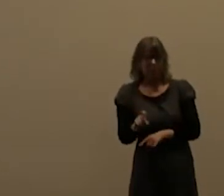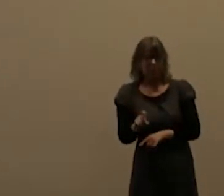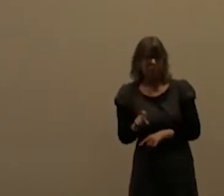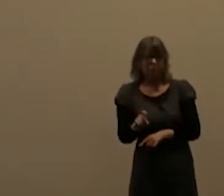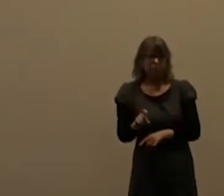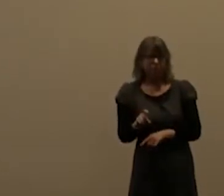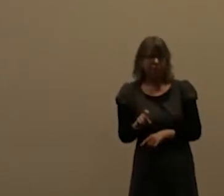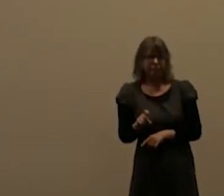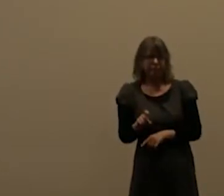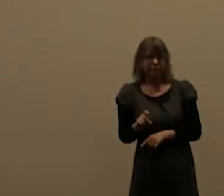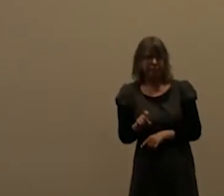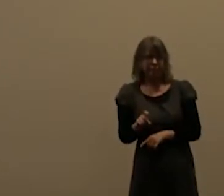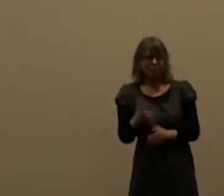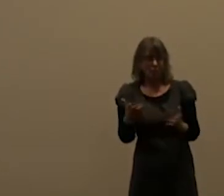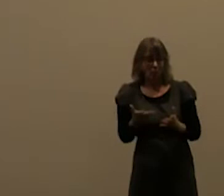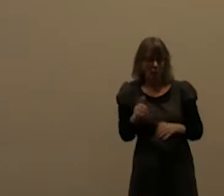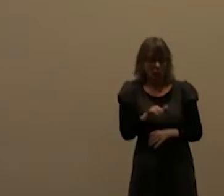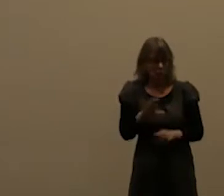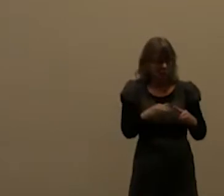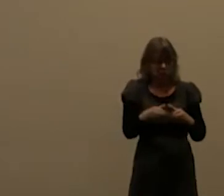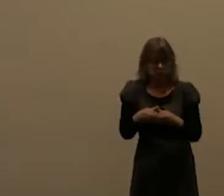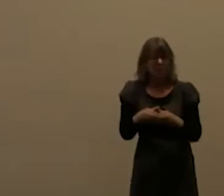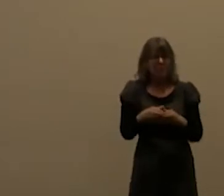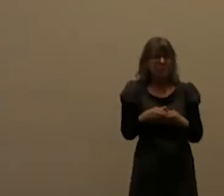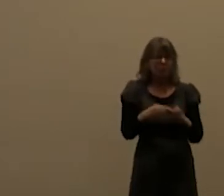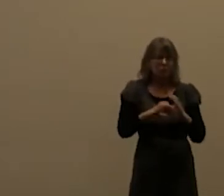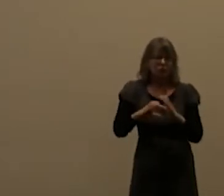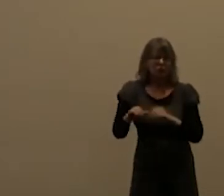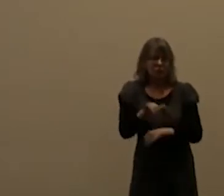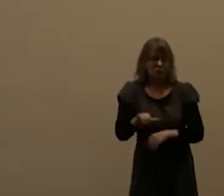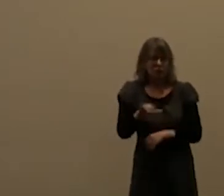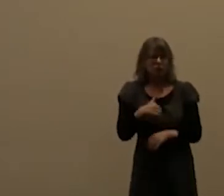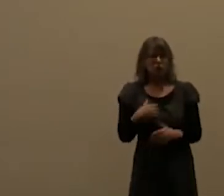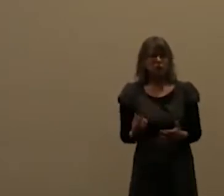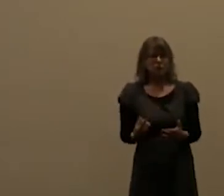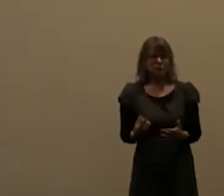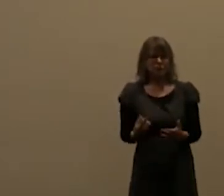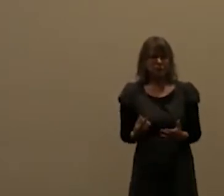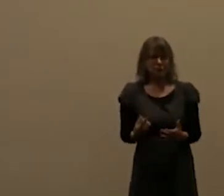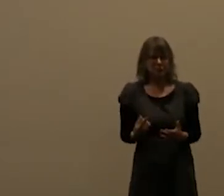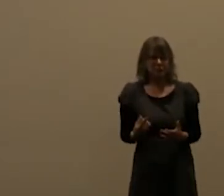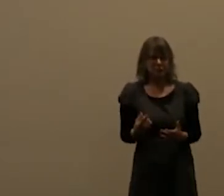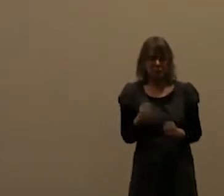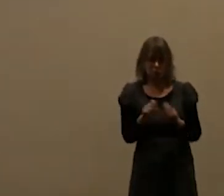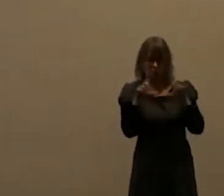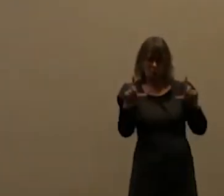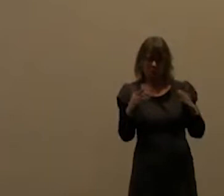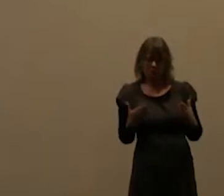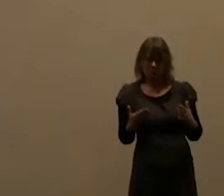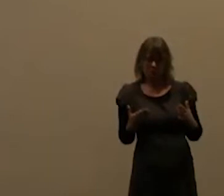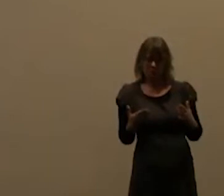to say, where do I want to put this, and which Teams channel do I want to put this application. So it should pop up here any minute.